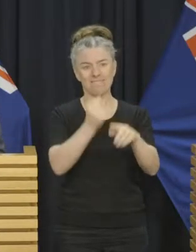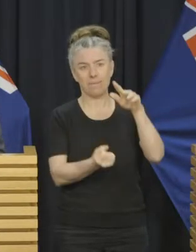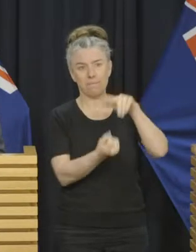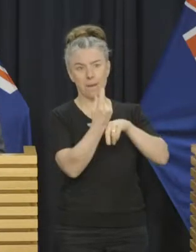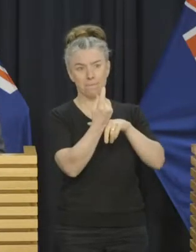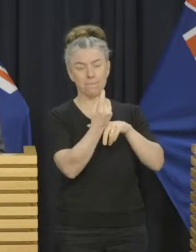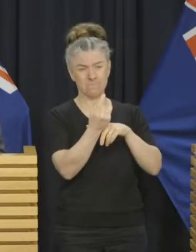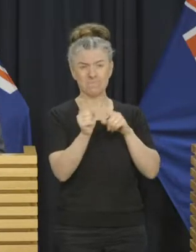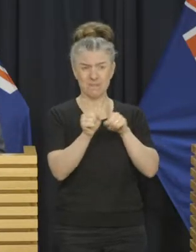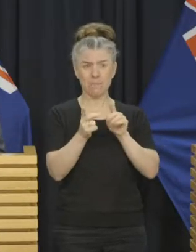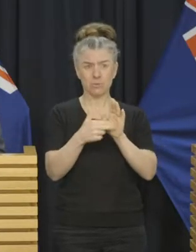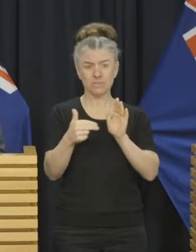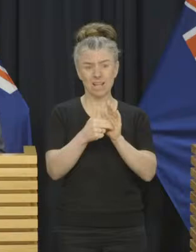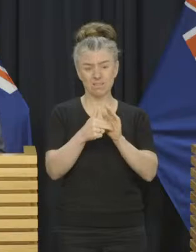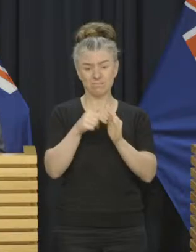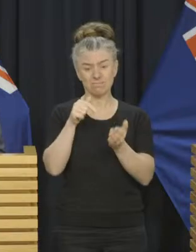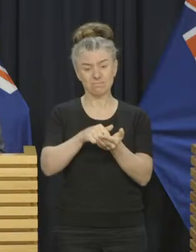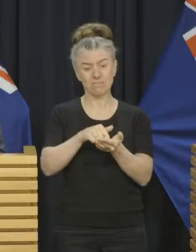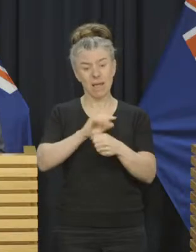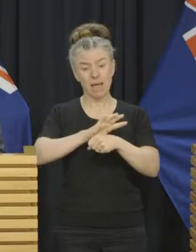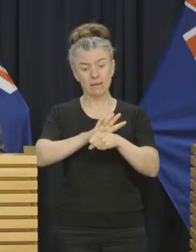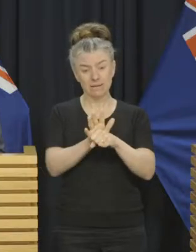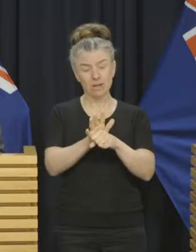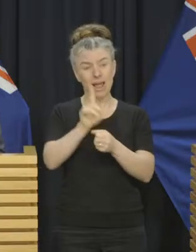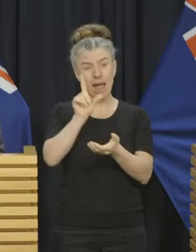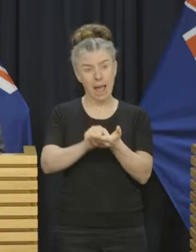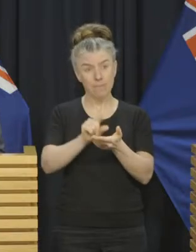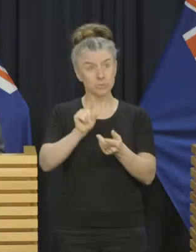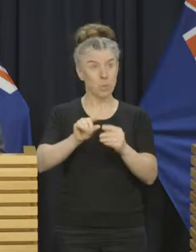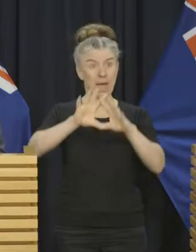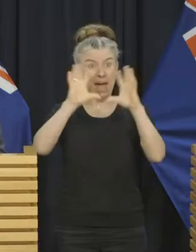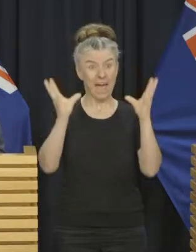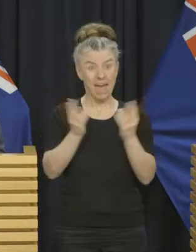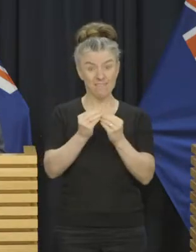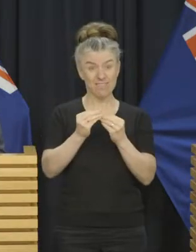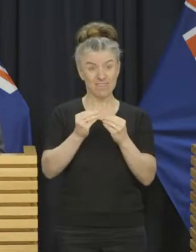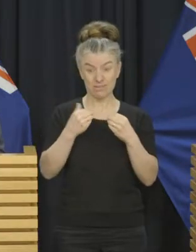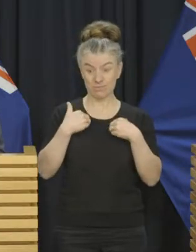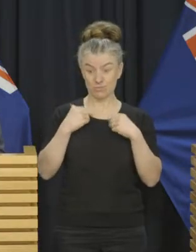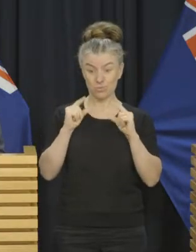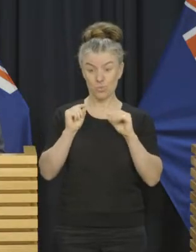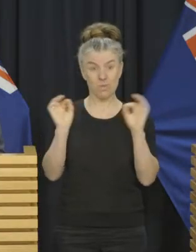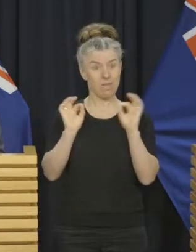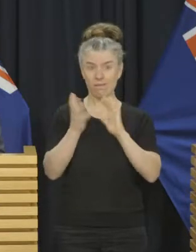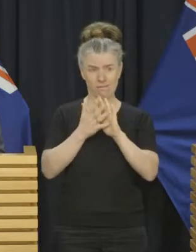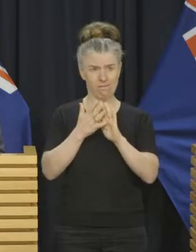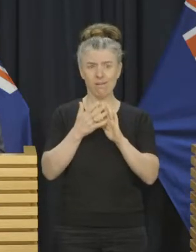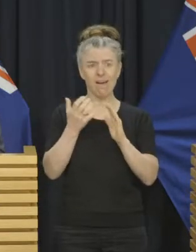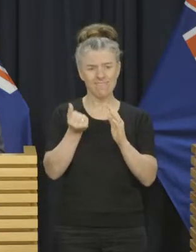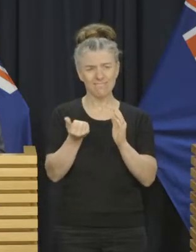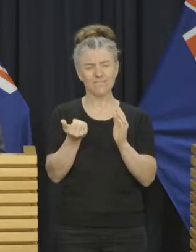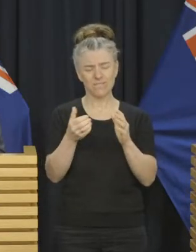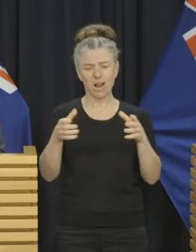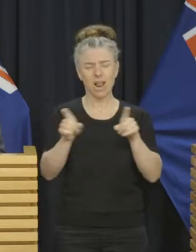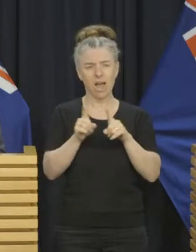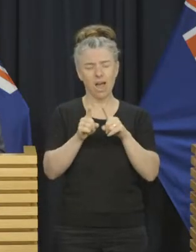have been working on here in New Zealand. So interestingly, if you look in Australia, they are reporting that they've